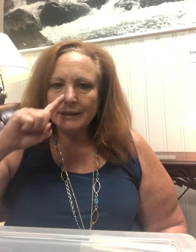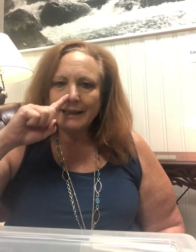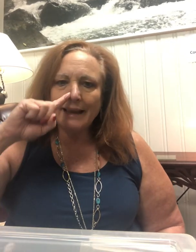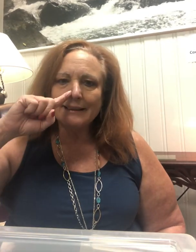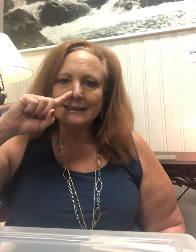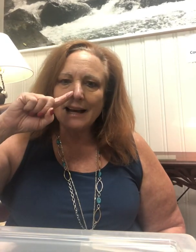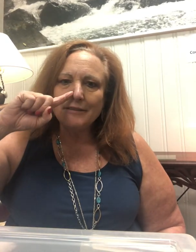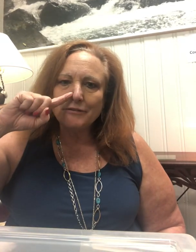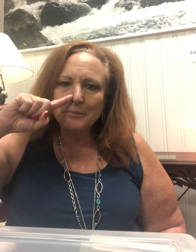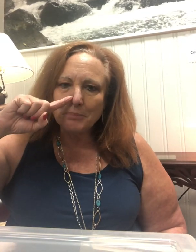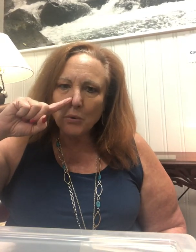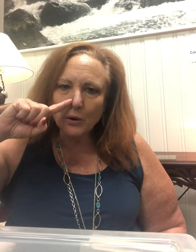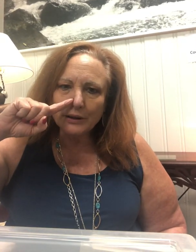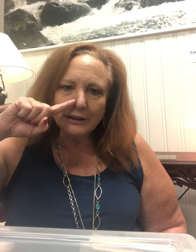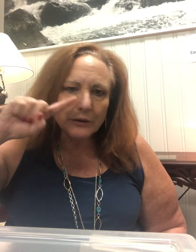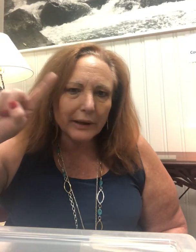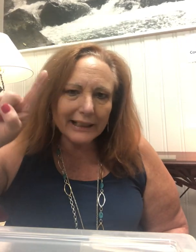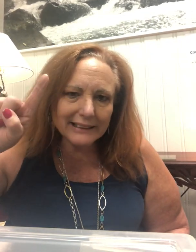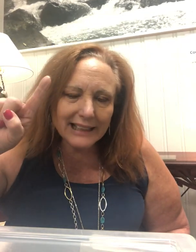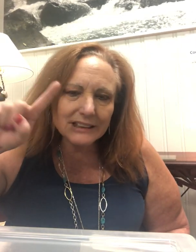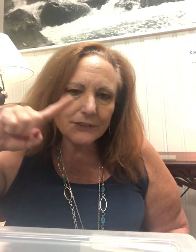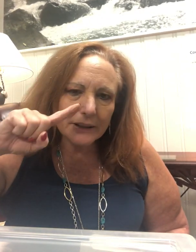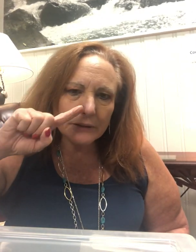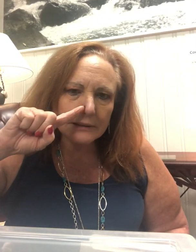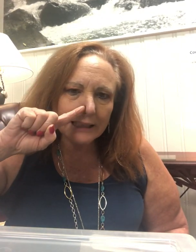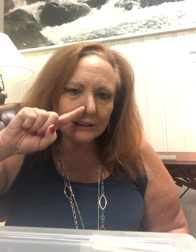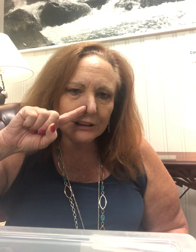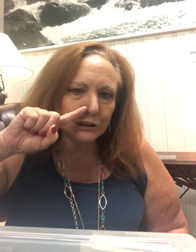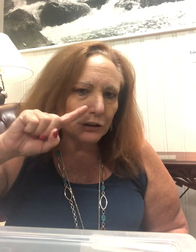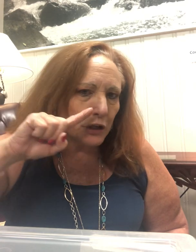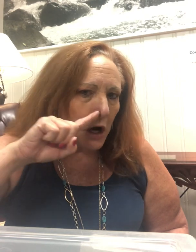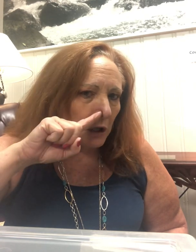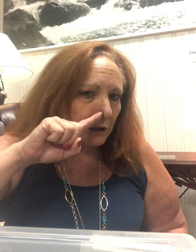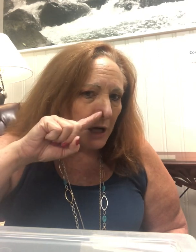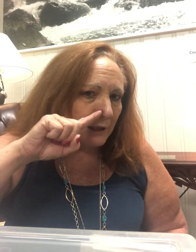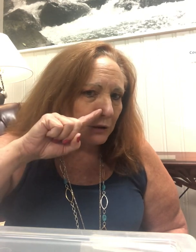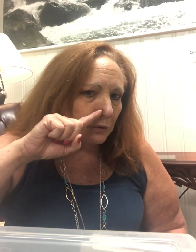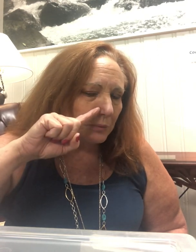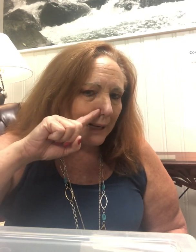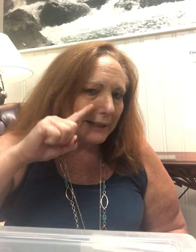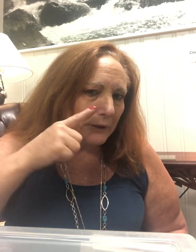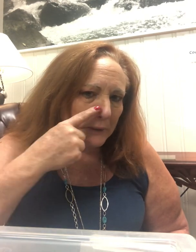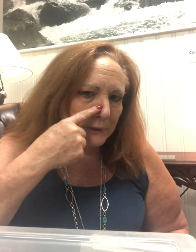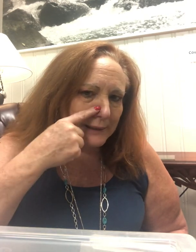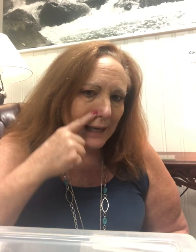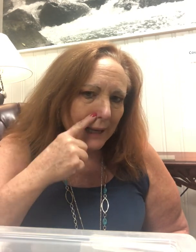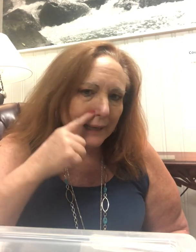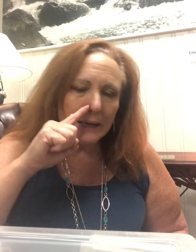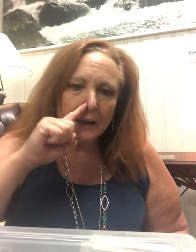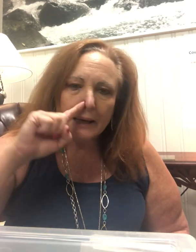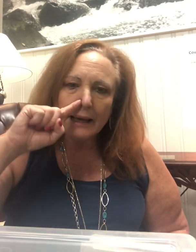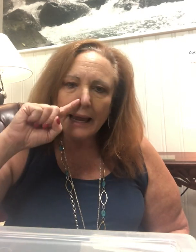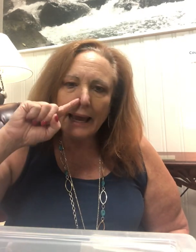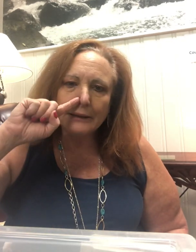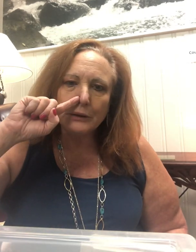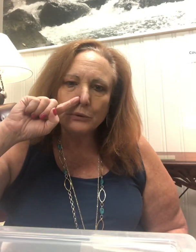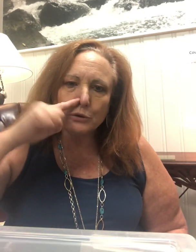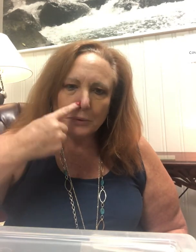Okay, the sign for bore, your index finger touches your nostril right here on the side, and you twist